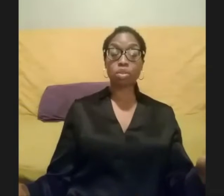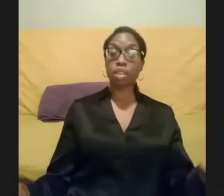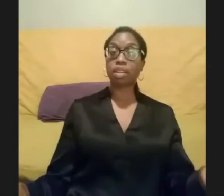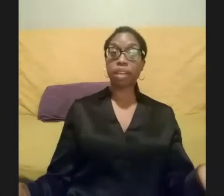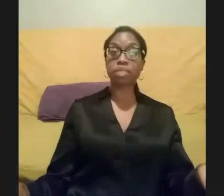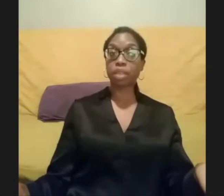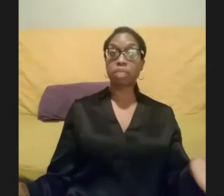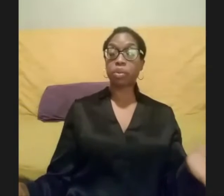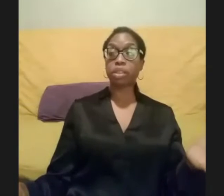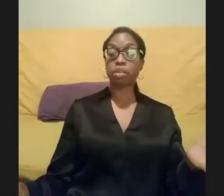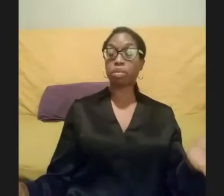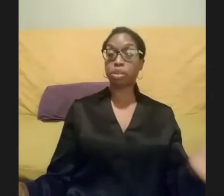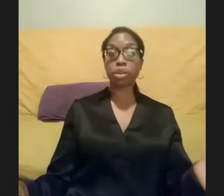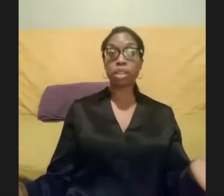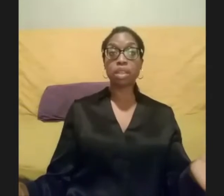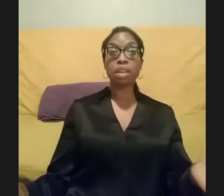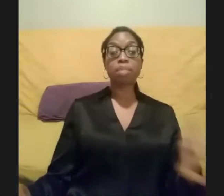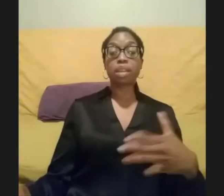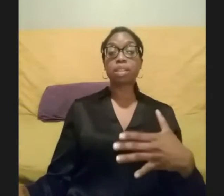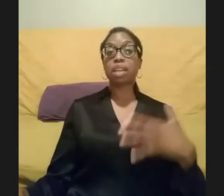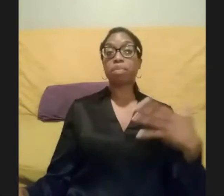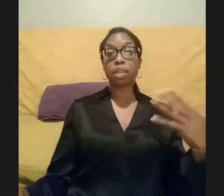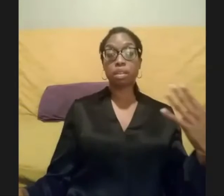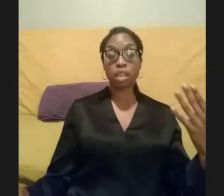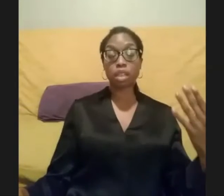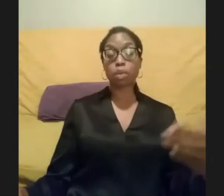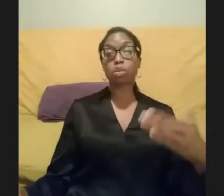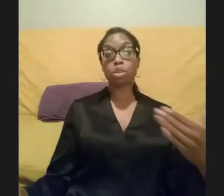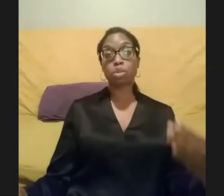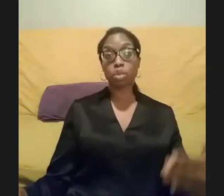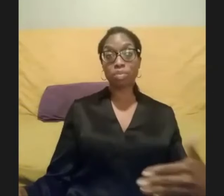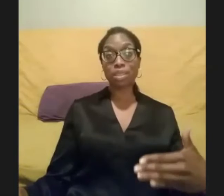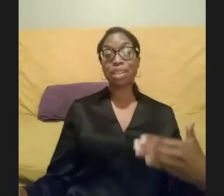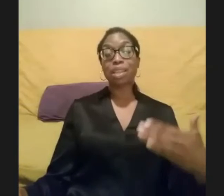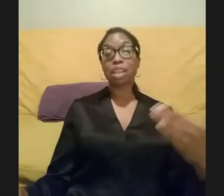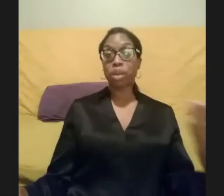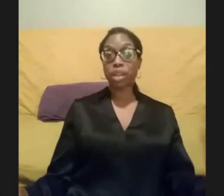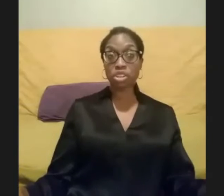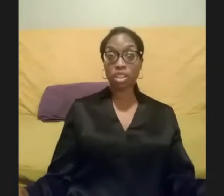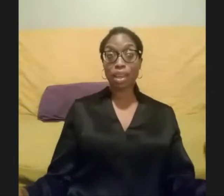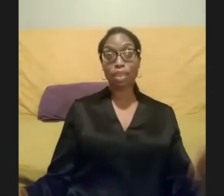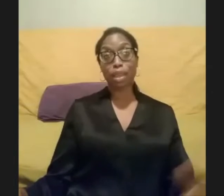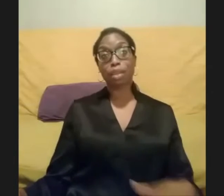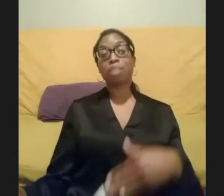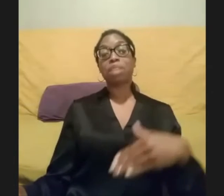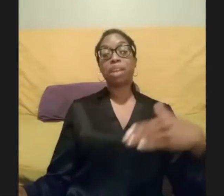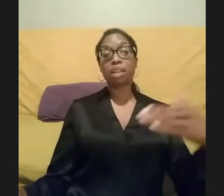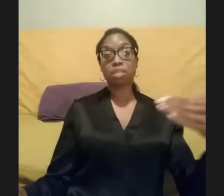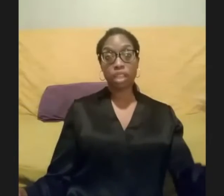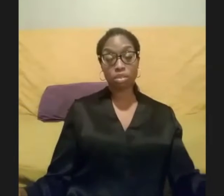their lifetime by the time they were in their 30s because they had been exposed to treatments like radiation, and then maybe got some cancer